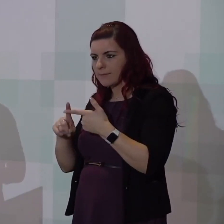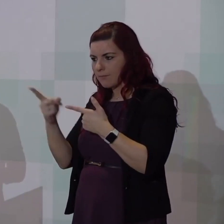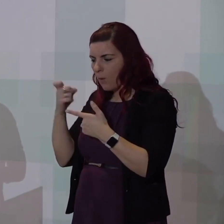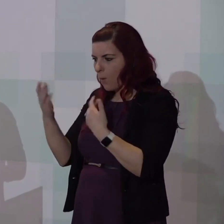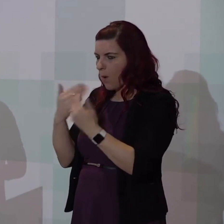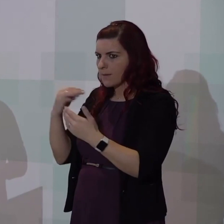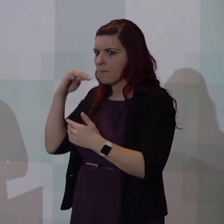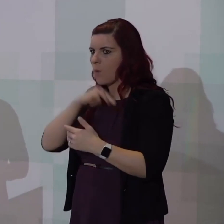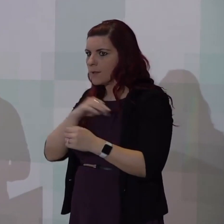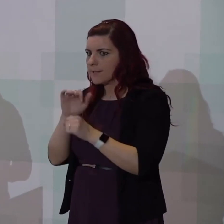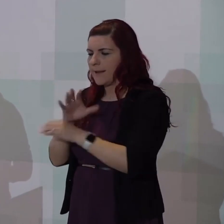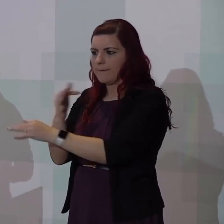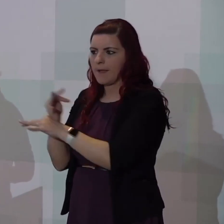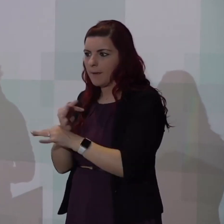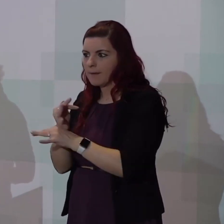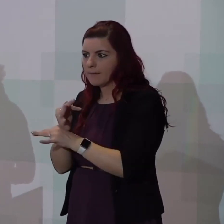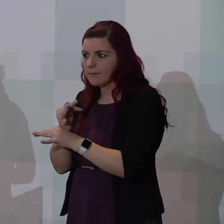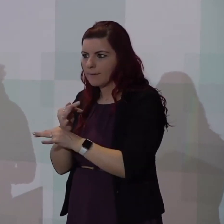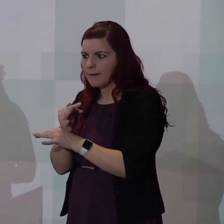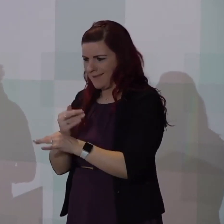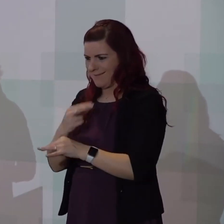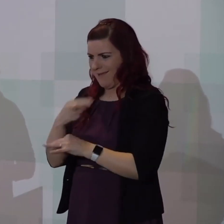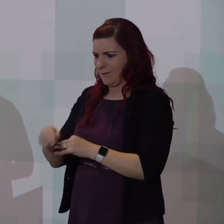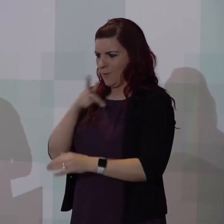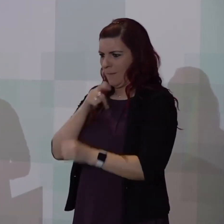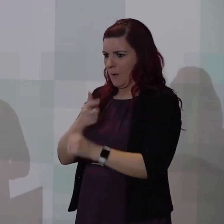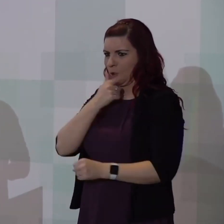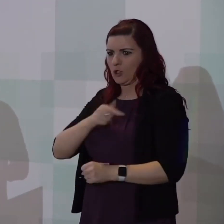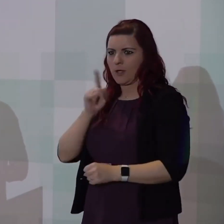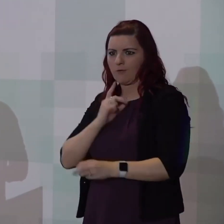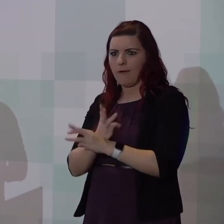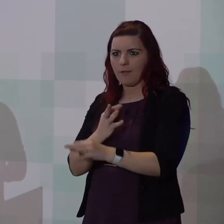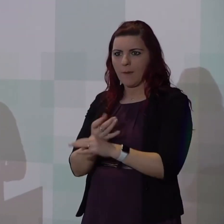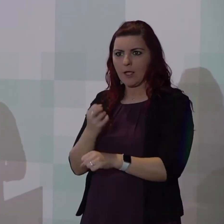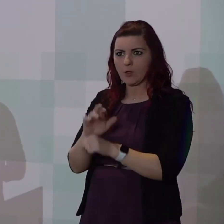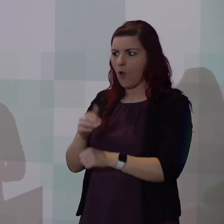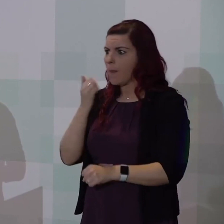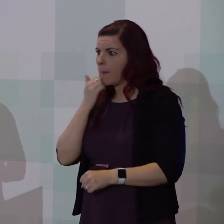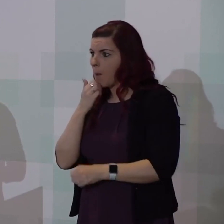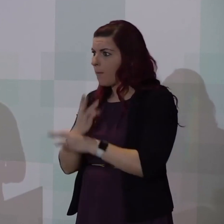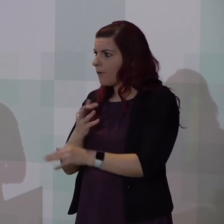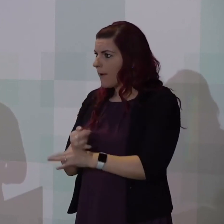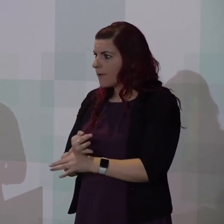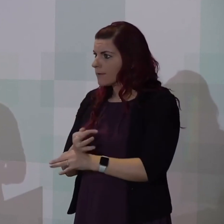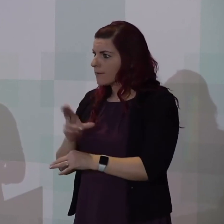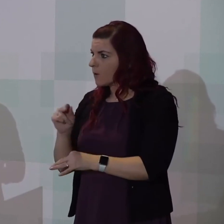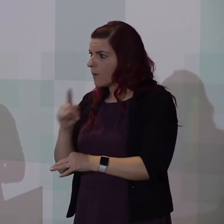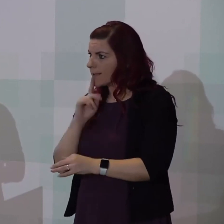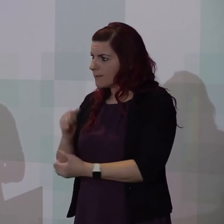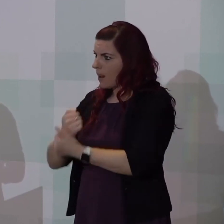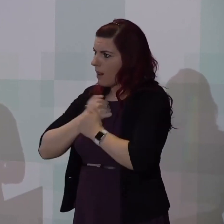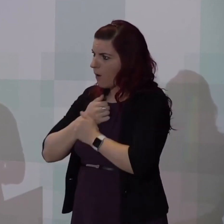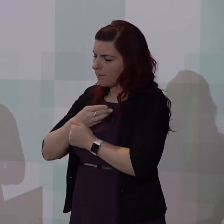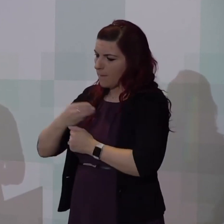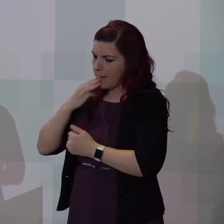family, which is not the gender of the parents or the number of parents. It is the love, commitment